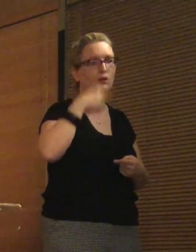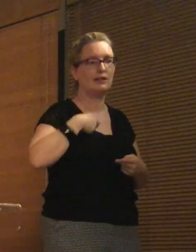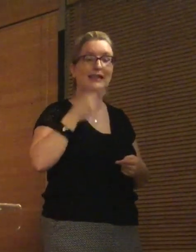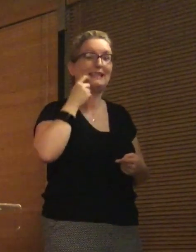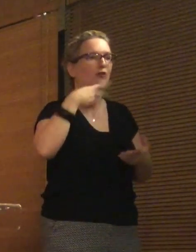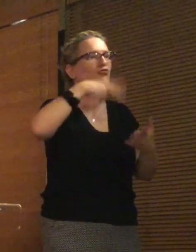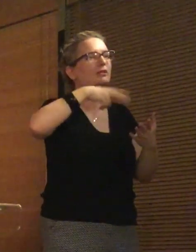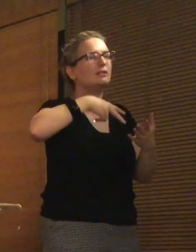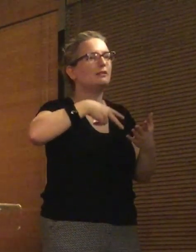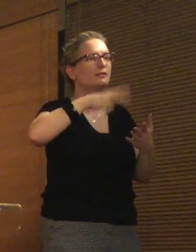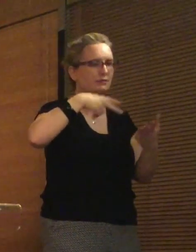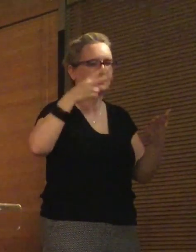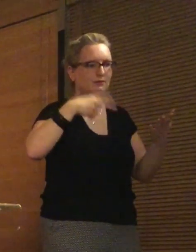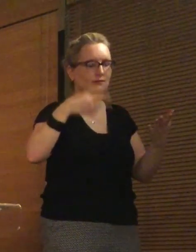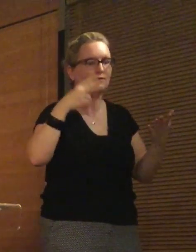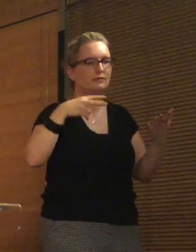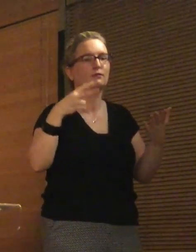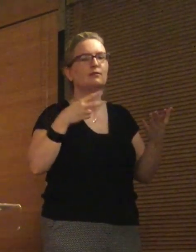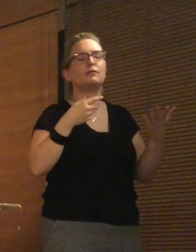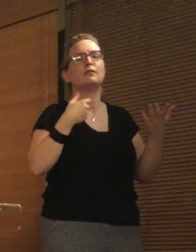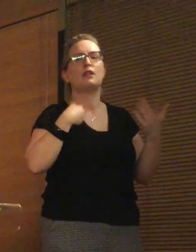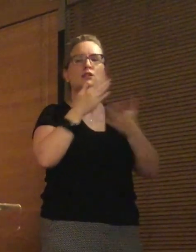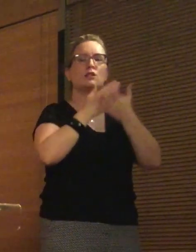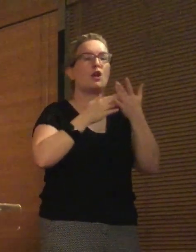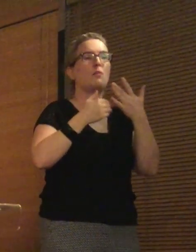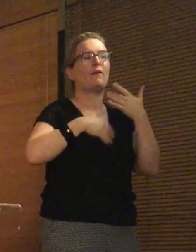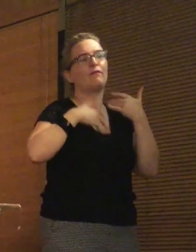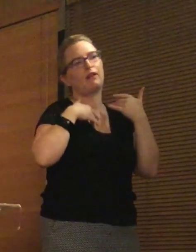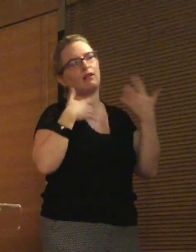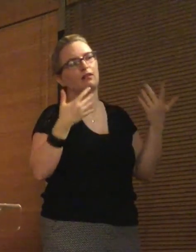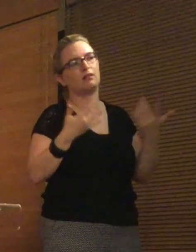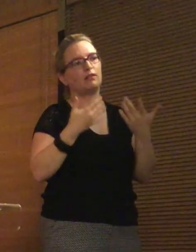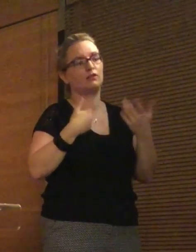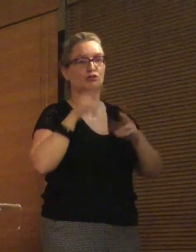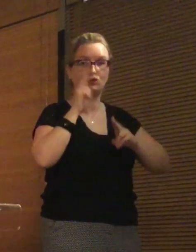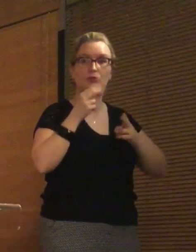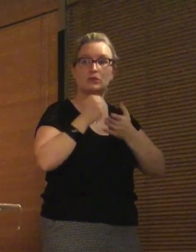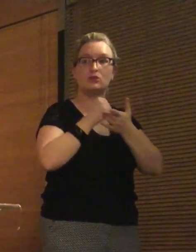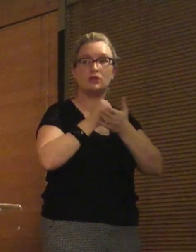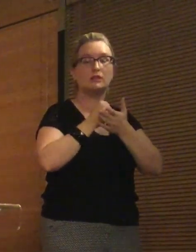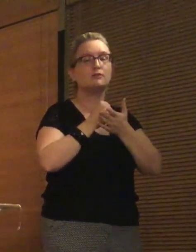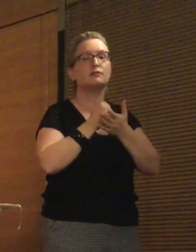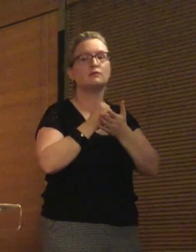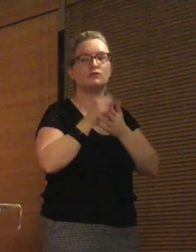readable. You just, you know, read the way, and also some are really, I suppose, to be studied, so we really